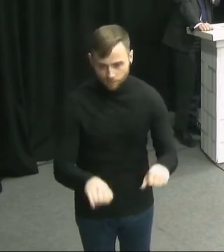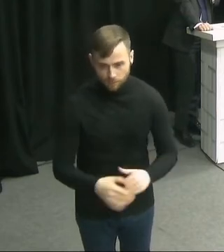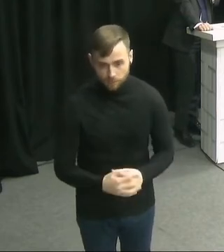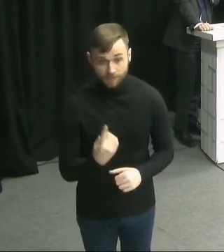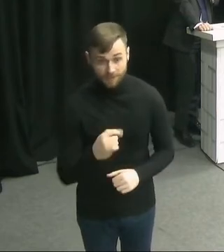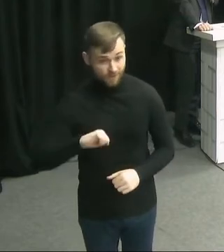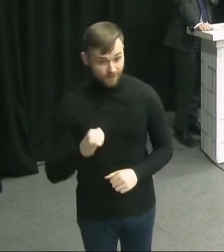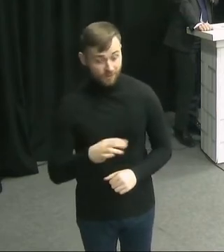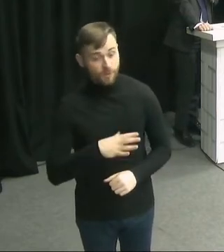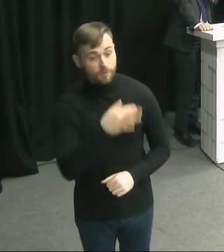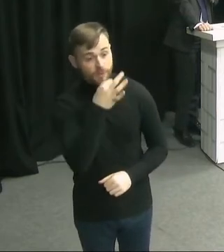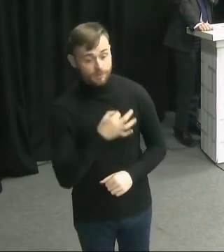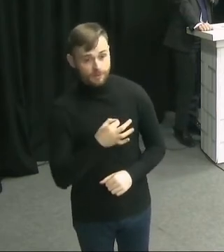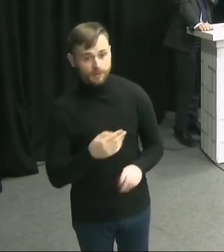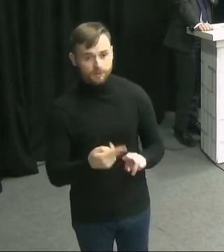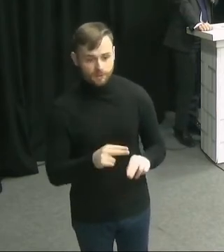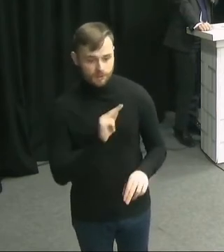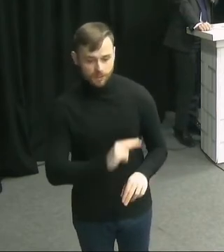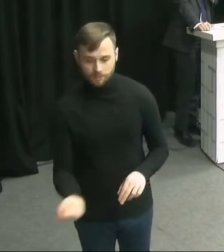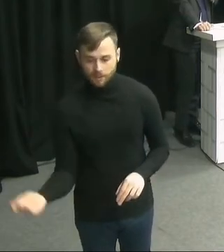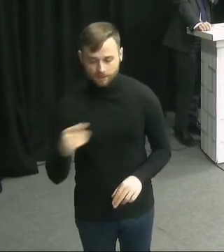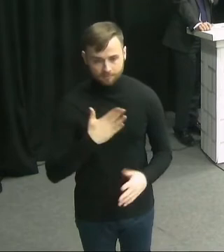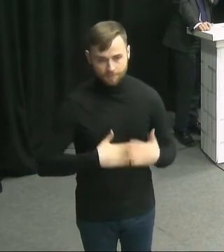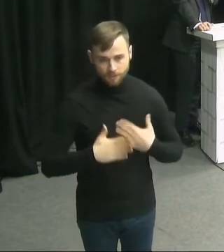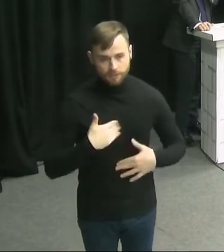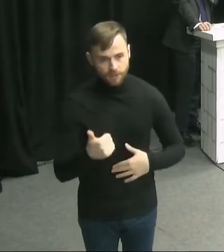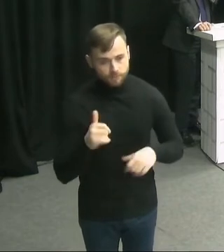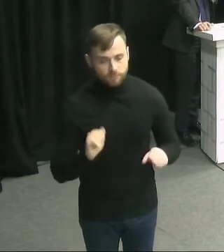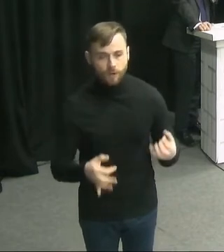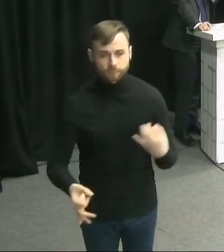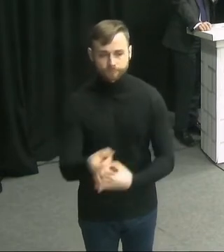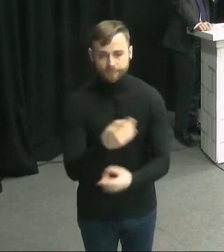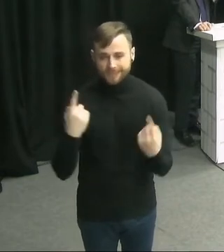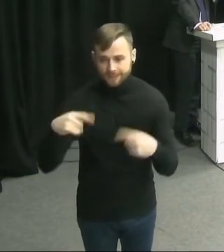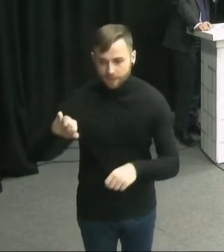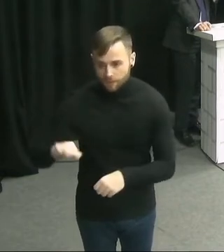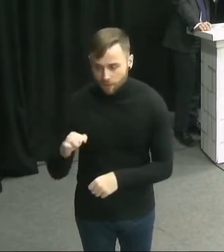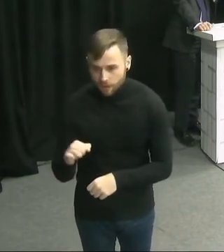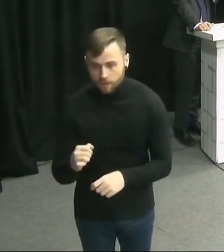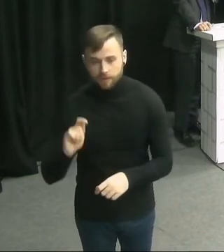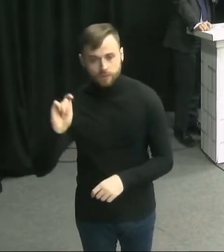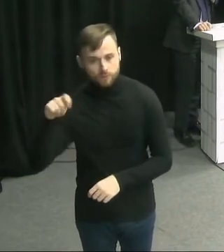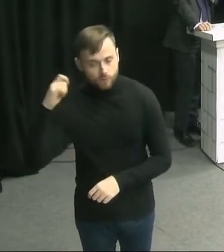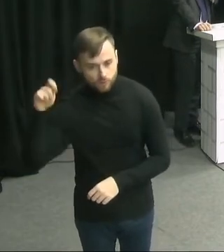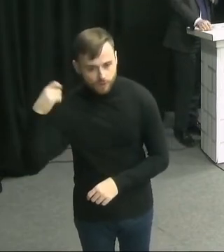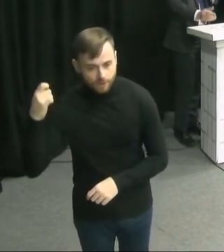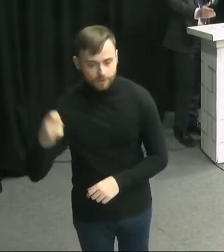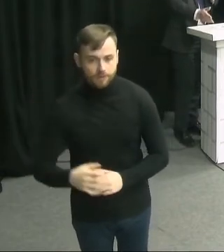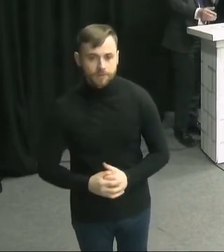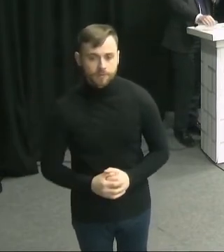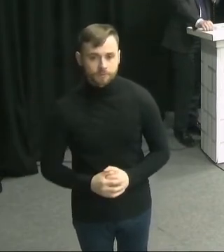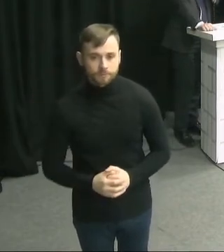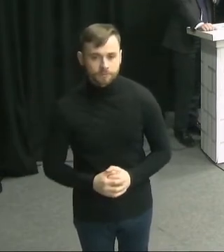everybody is happy to come to work every day to discuss with their colleagues. This creates a